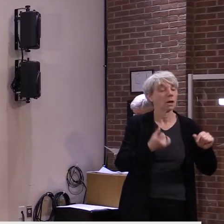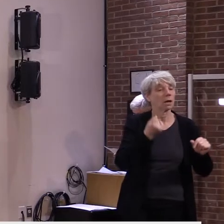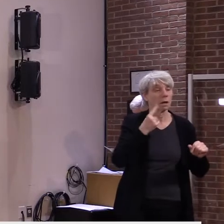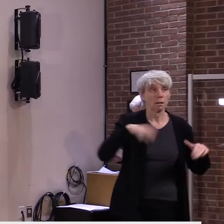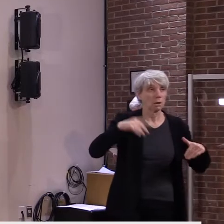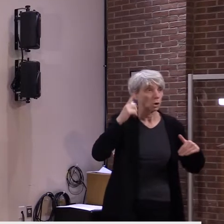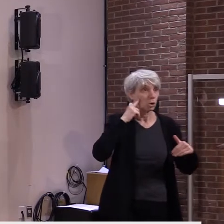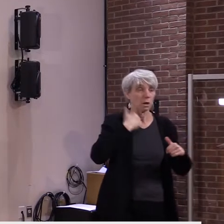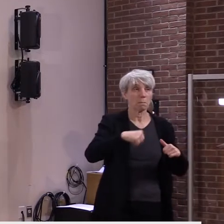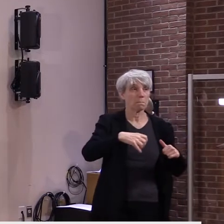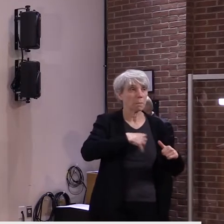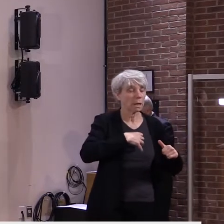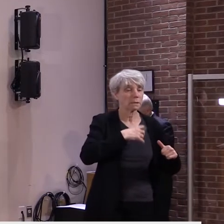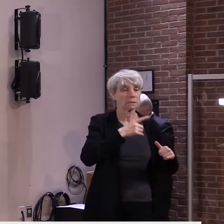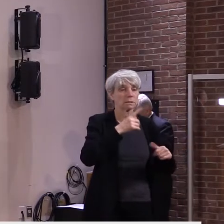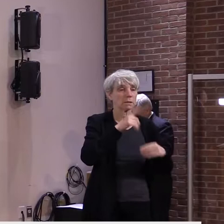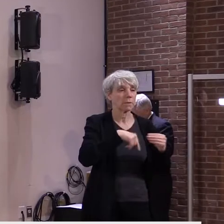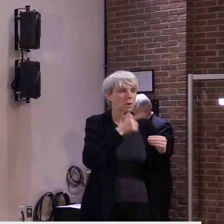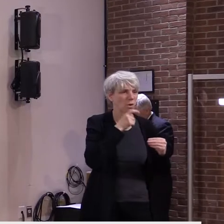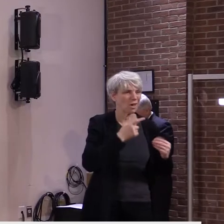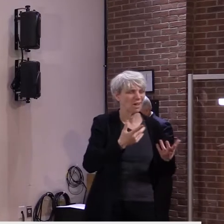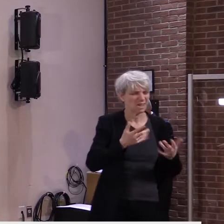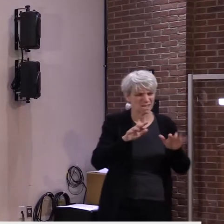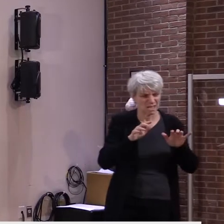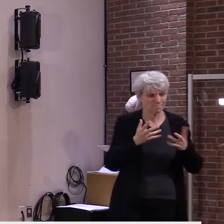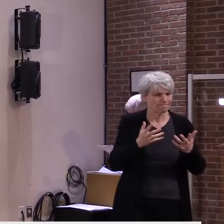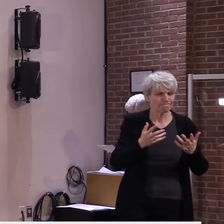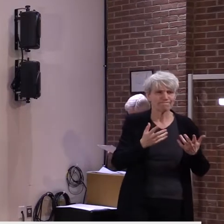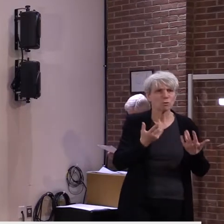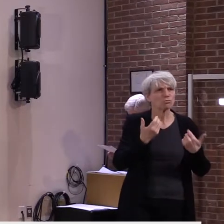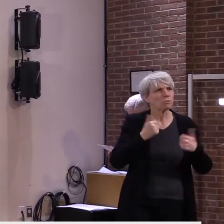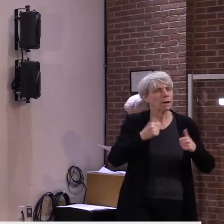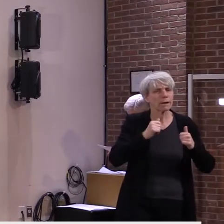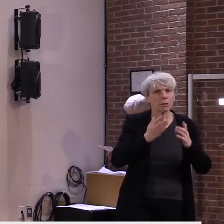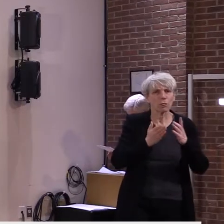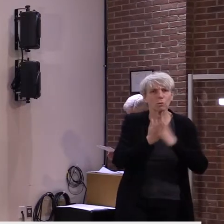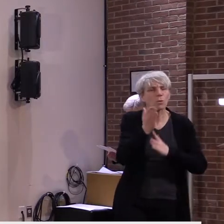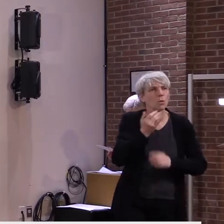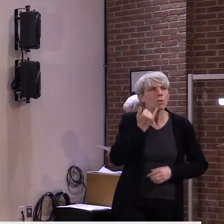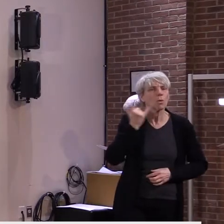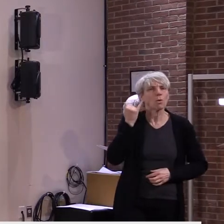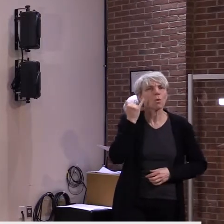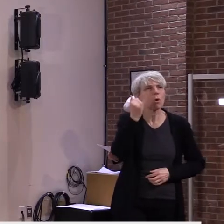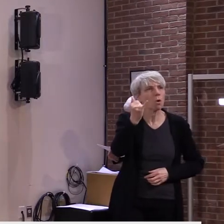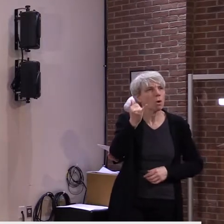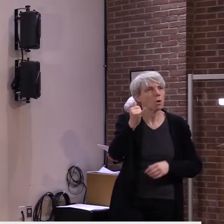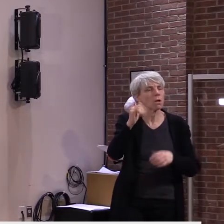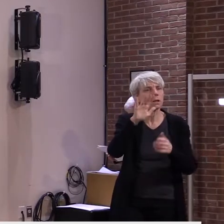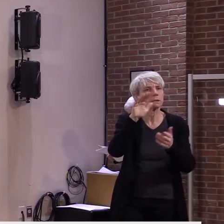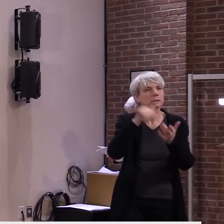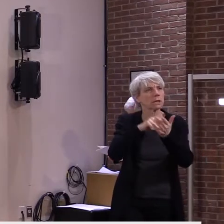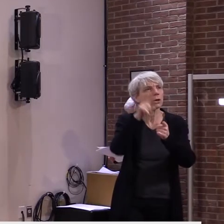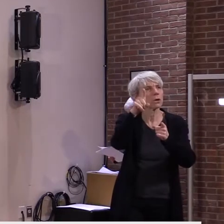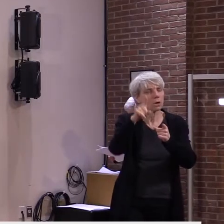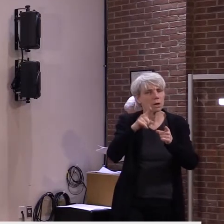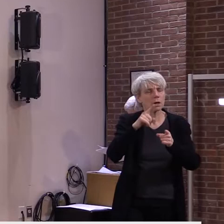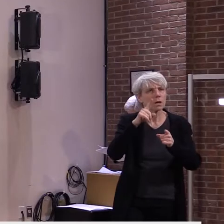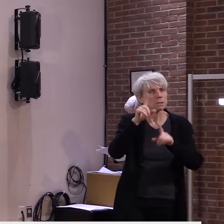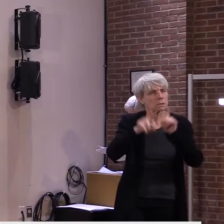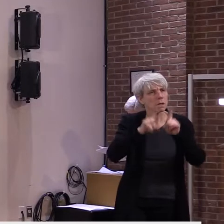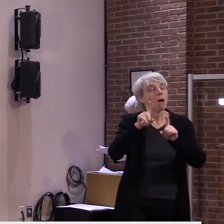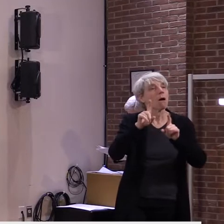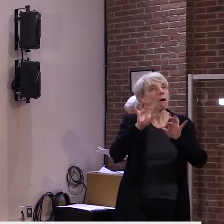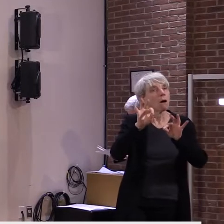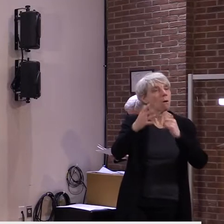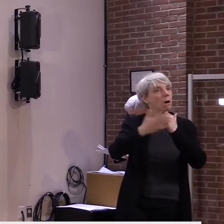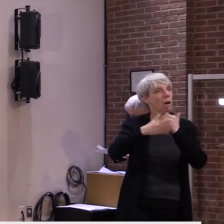people needing to call our call center to have their claim filed and have an agent walk through the claim with them. In some cases, it actually